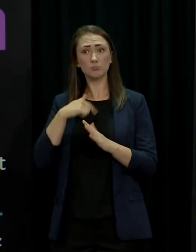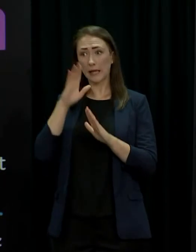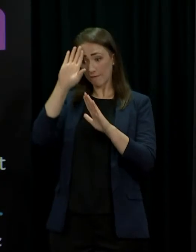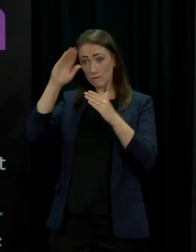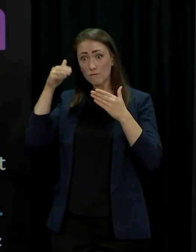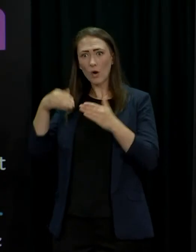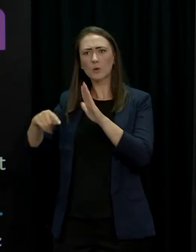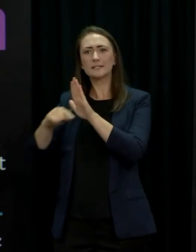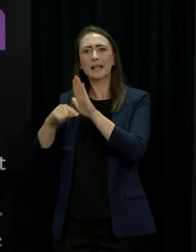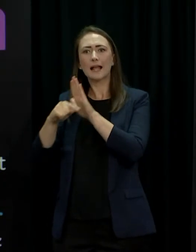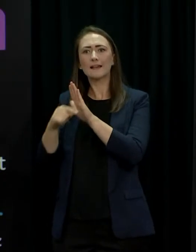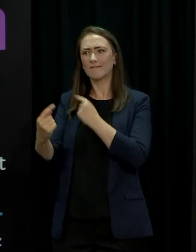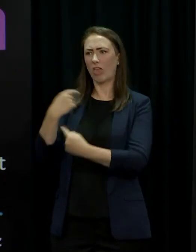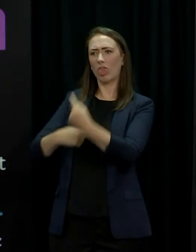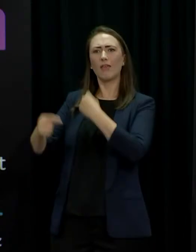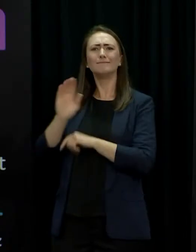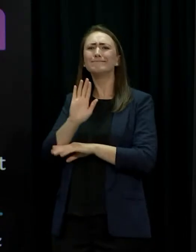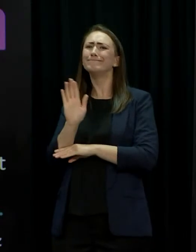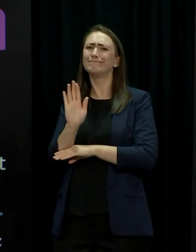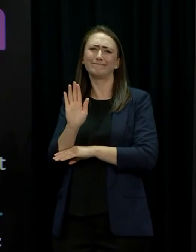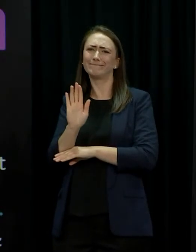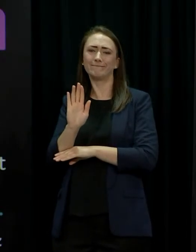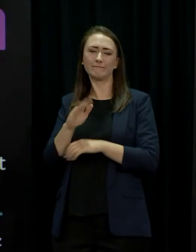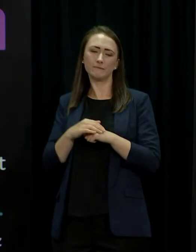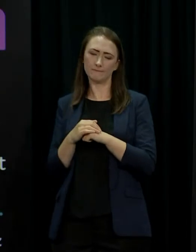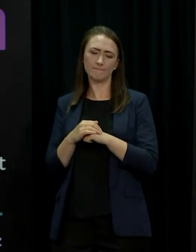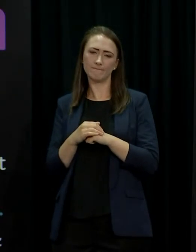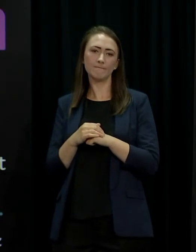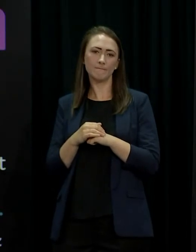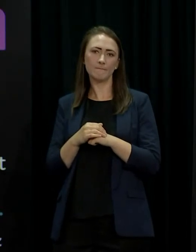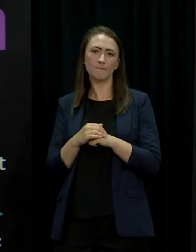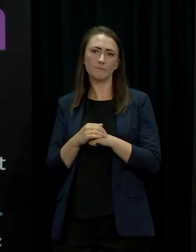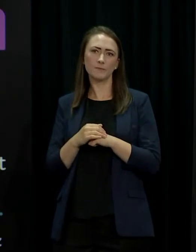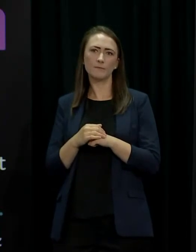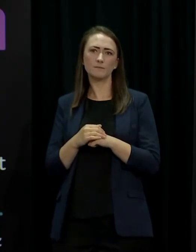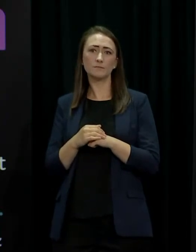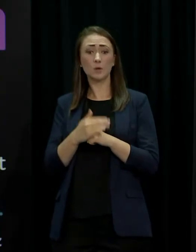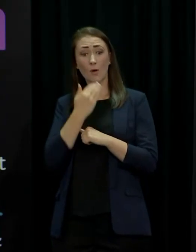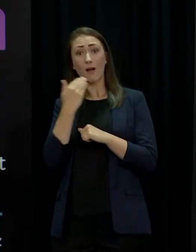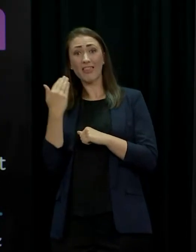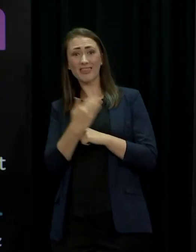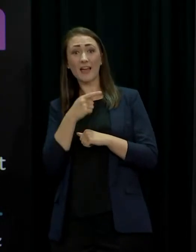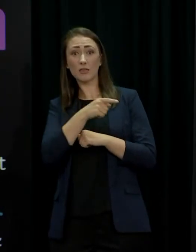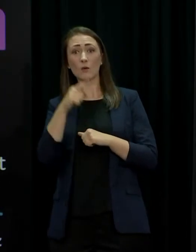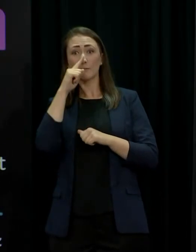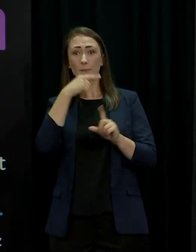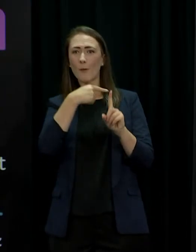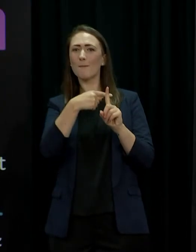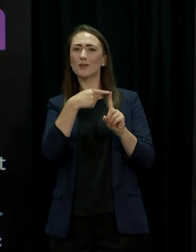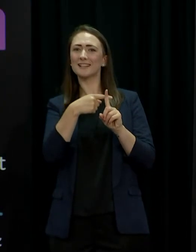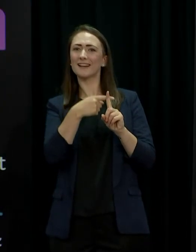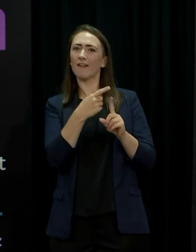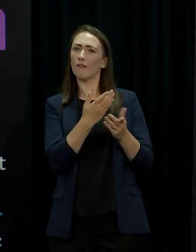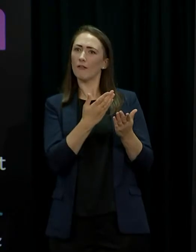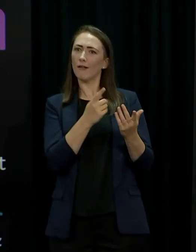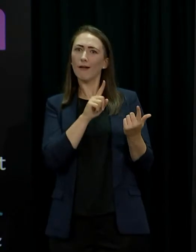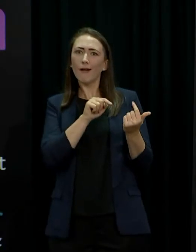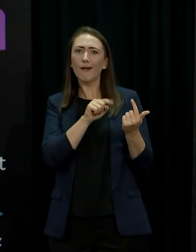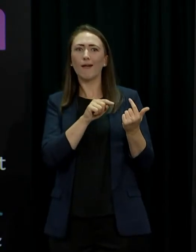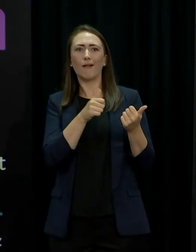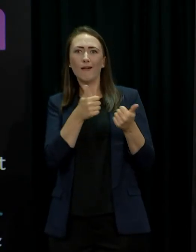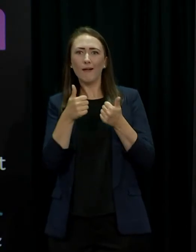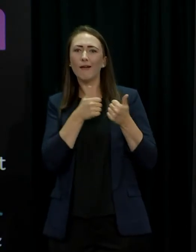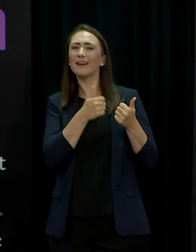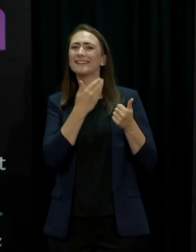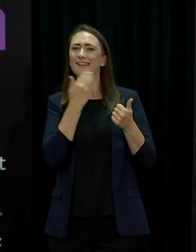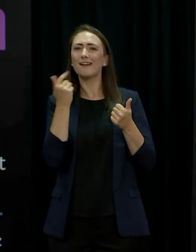and I'm thankful and don't expect the positive feedback. One observation I would make, because I do get,